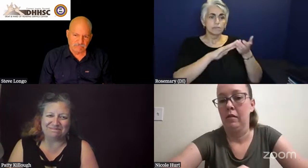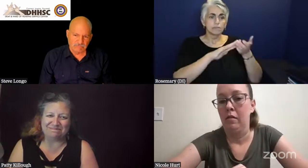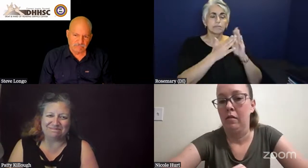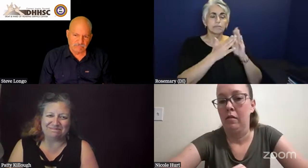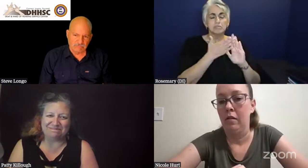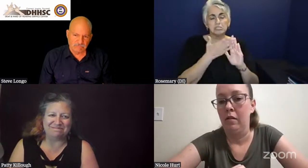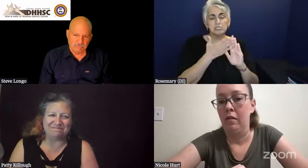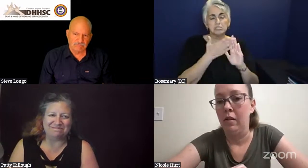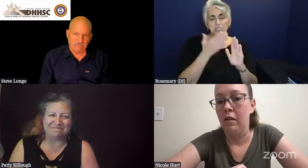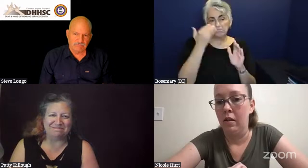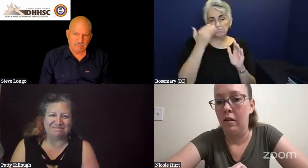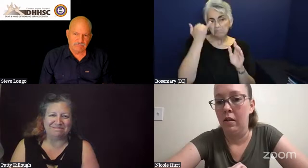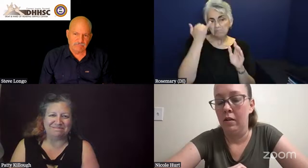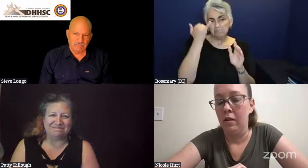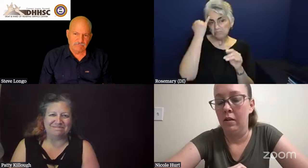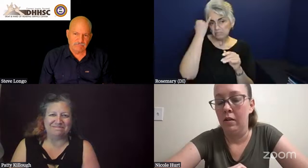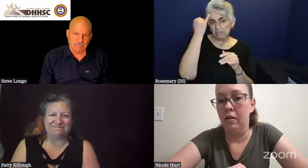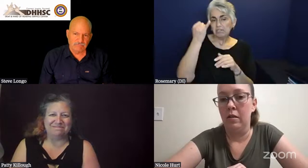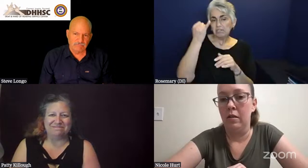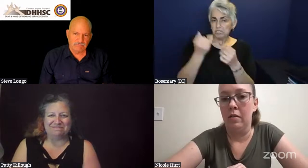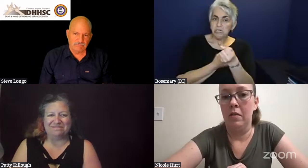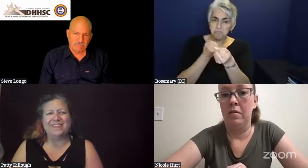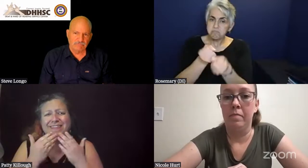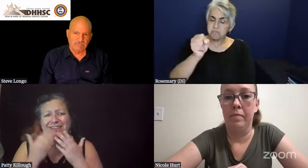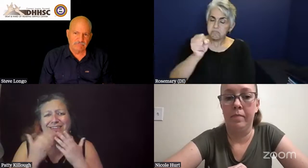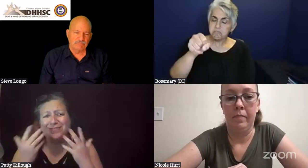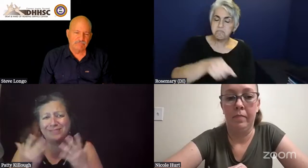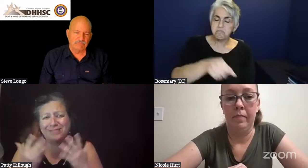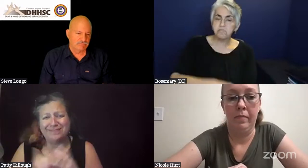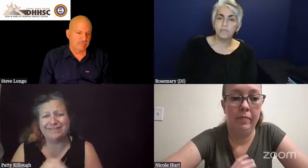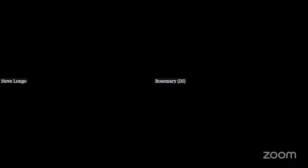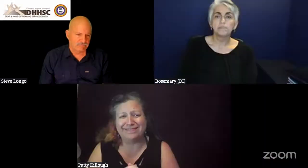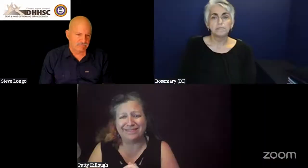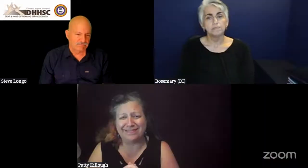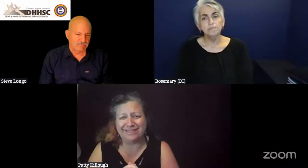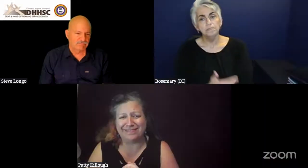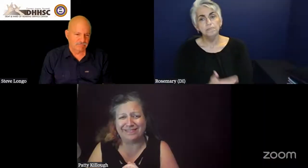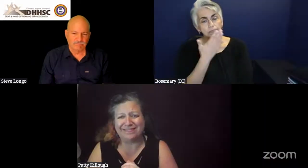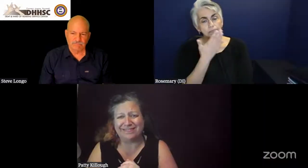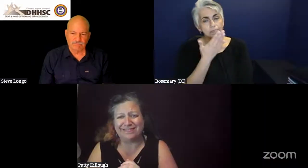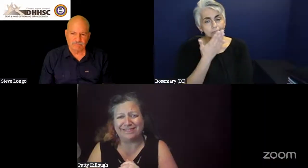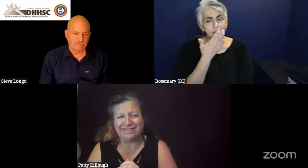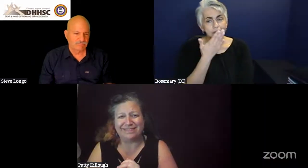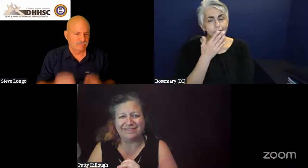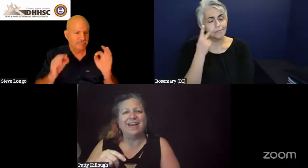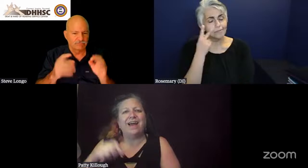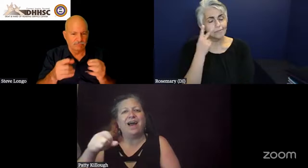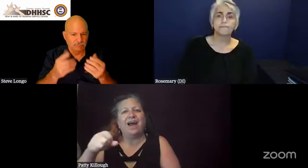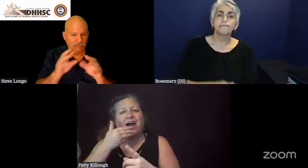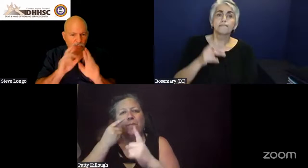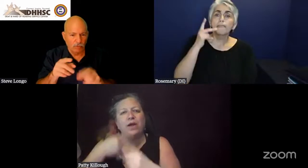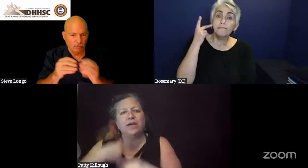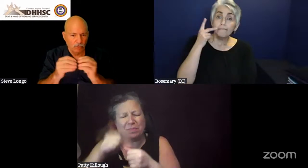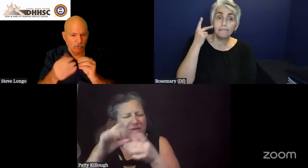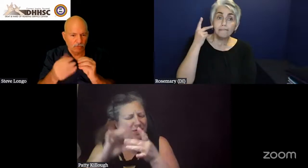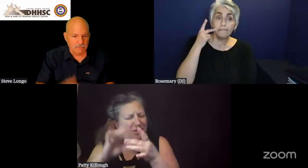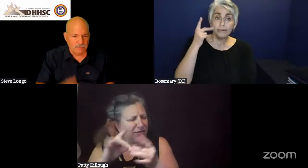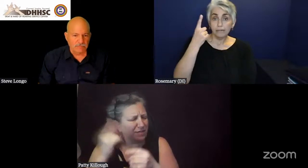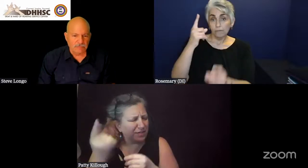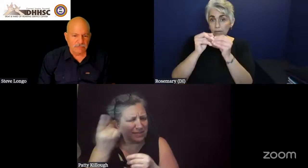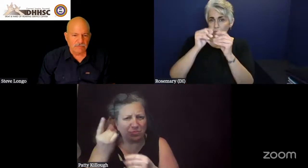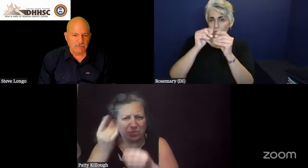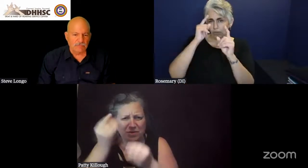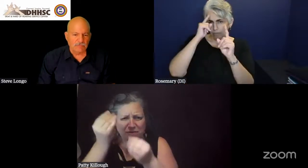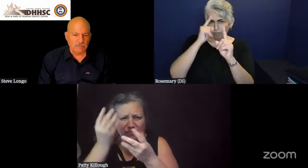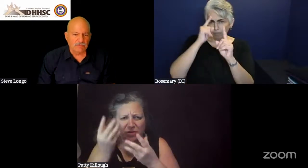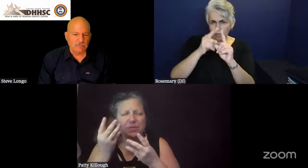those needs are. I think it's important for the board to go and meet the community, and I support that idea very strongly. Patty's